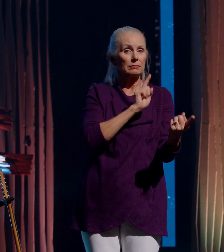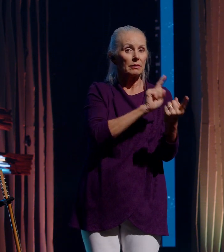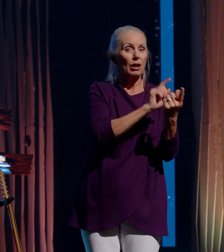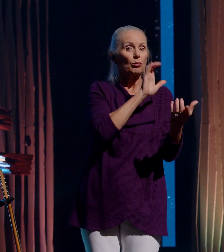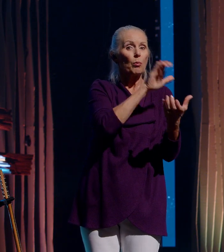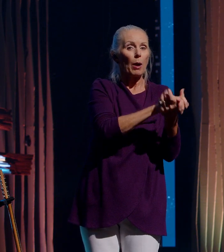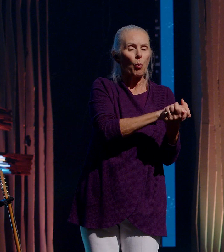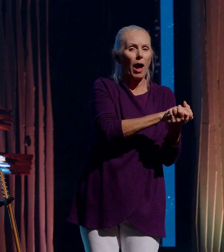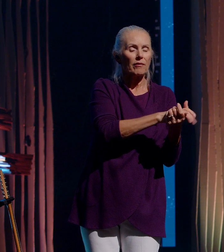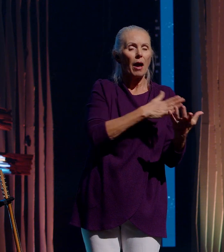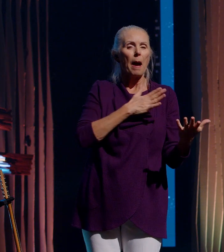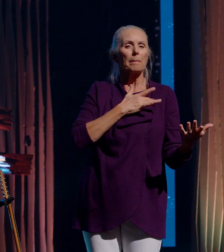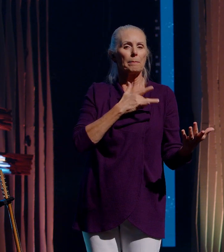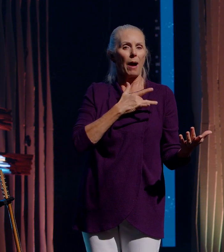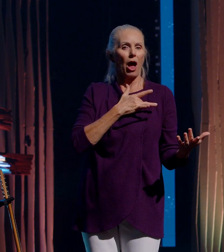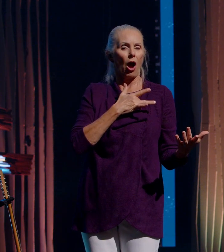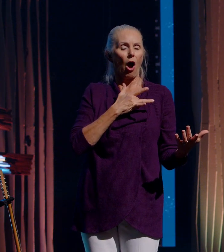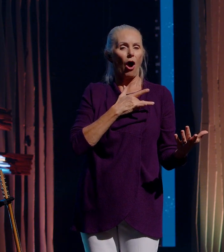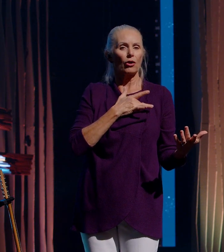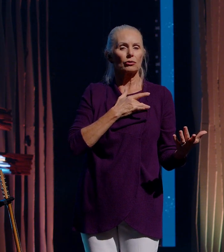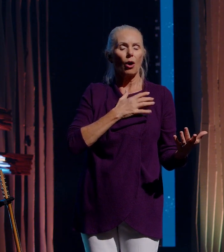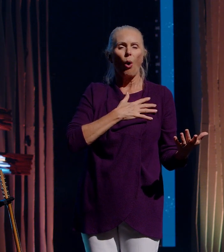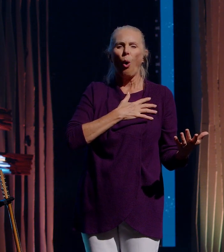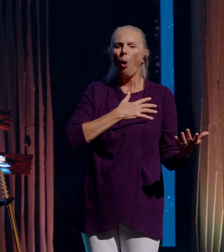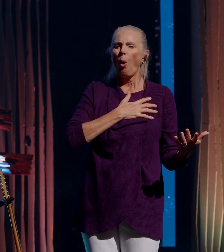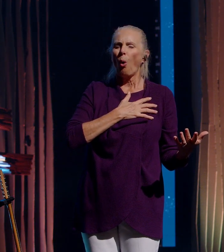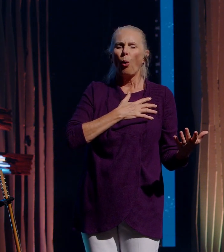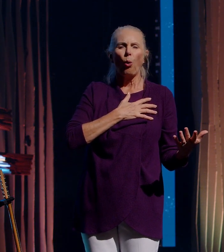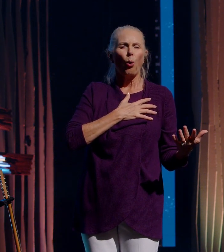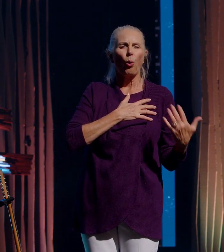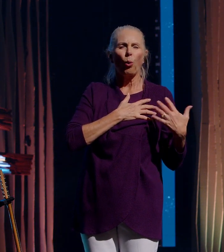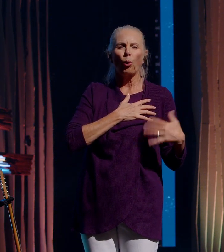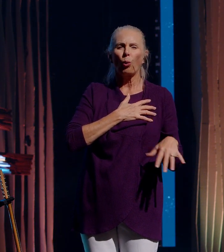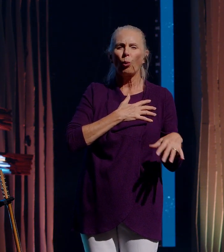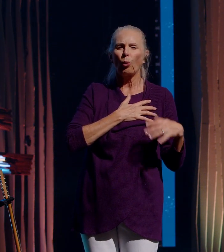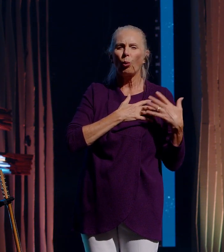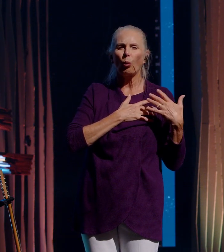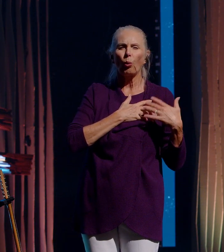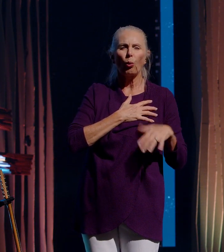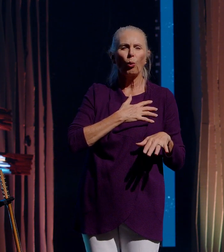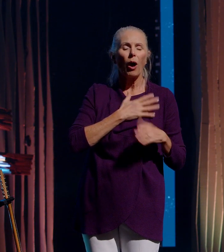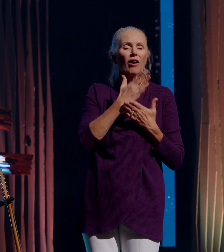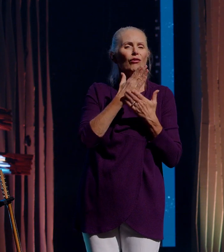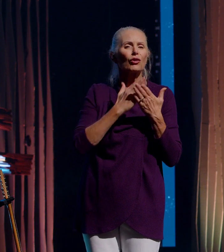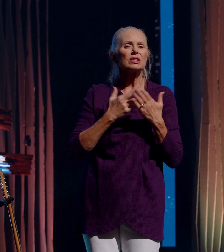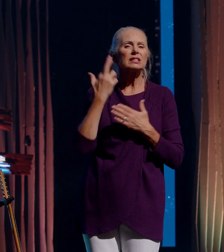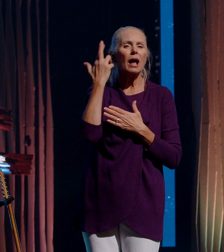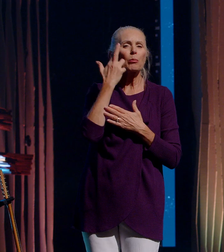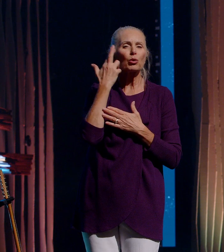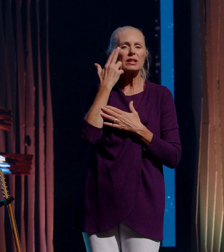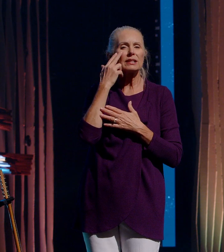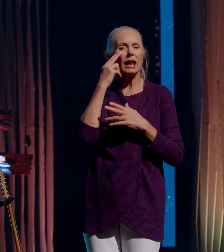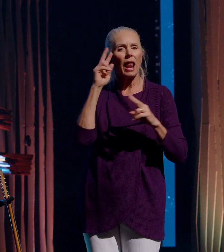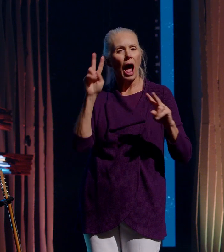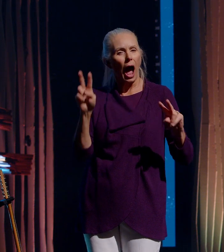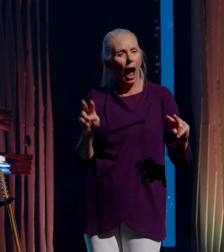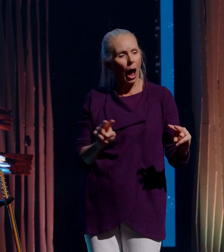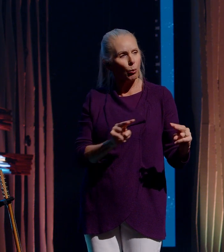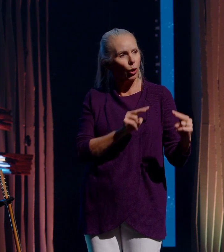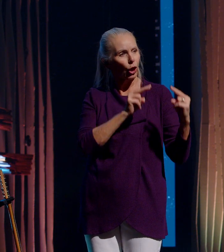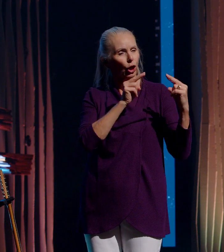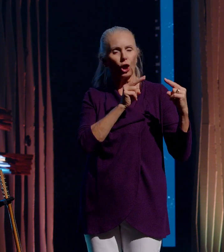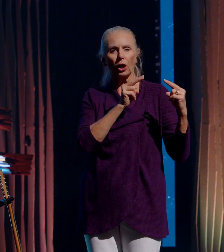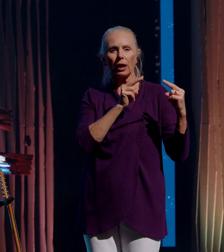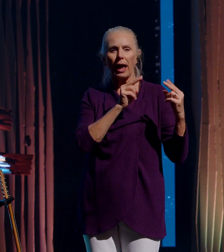my heart will just become a little bit overwhelmed. For some reason, the Lord will slow me down, and I'll look at my wife,